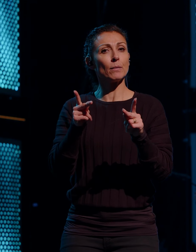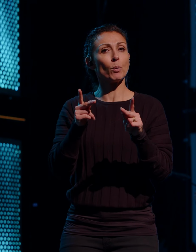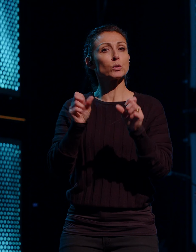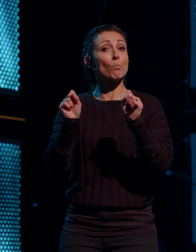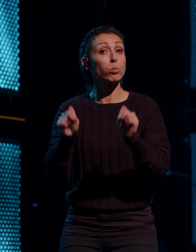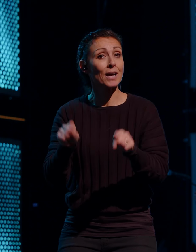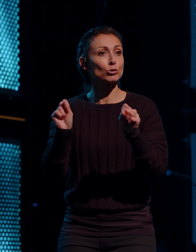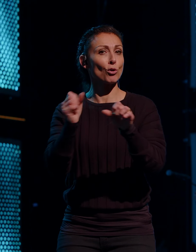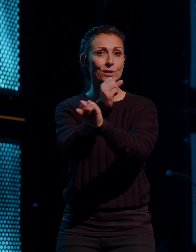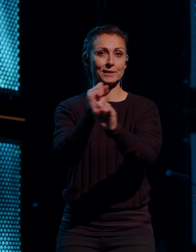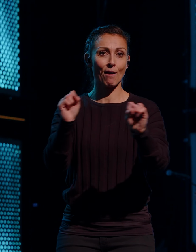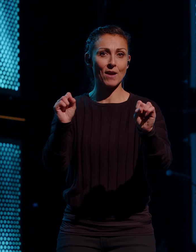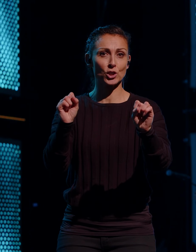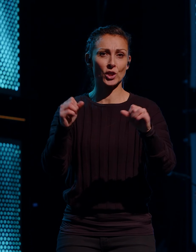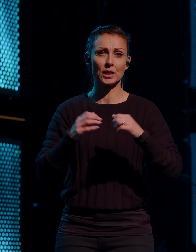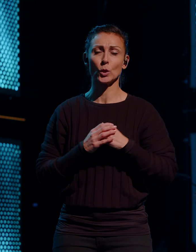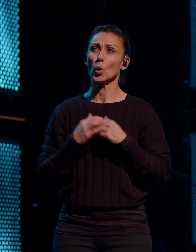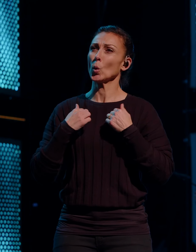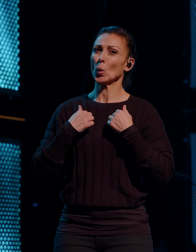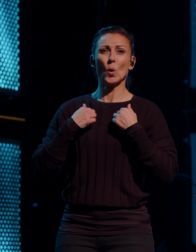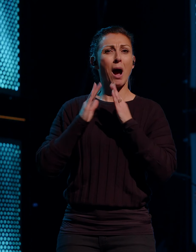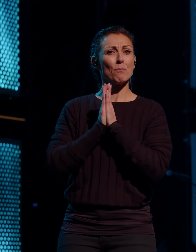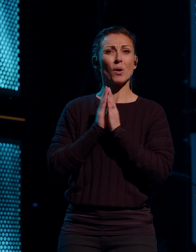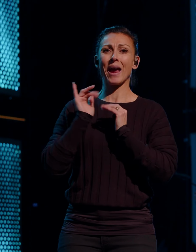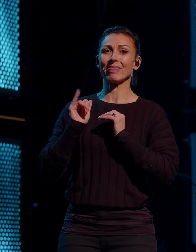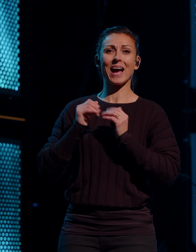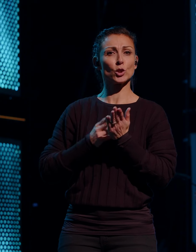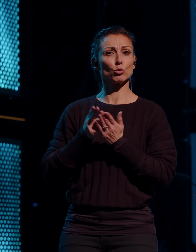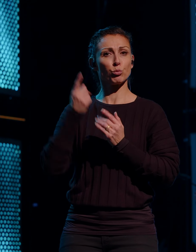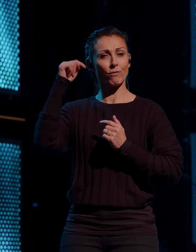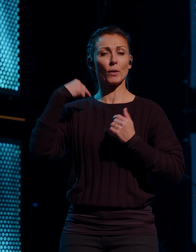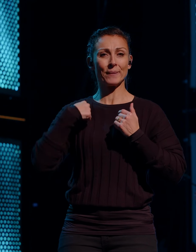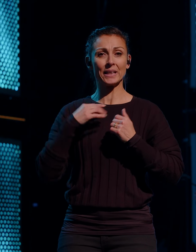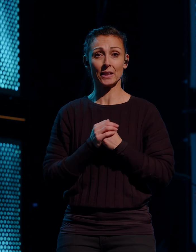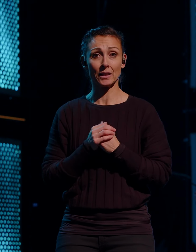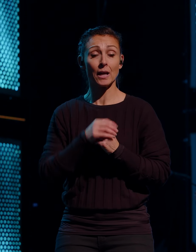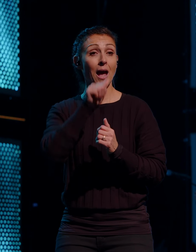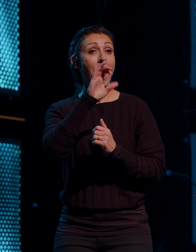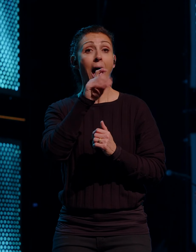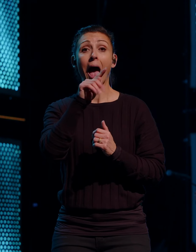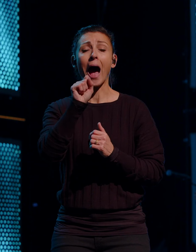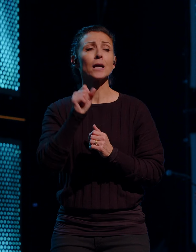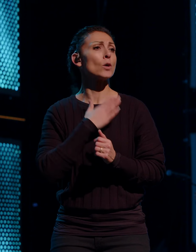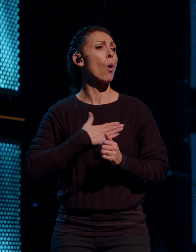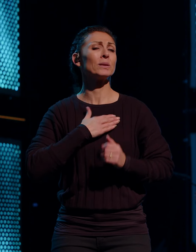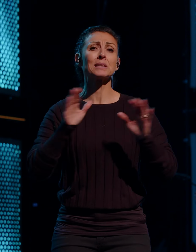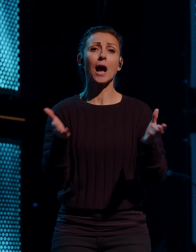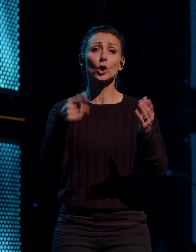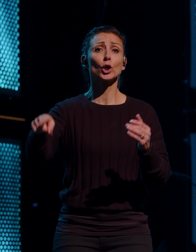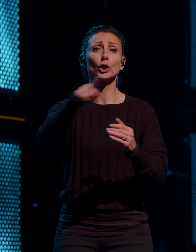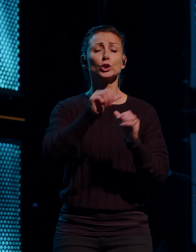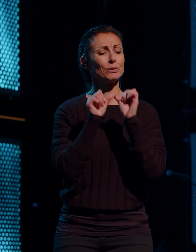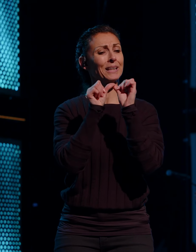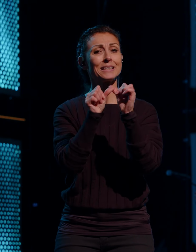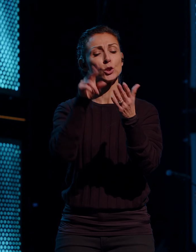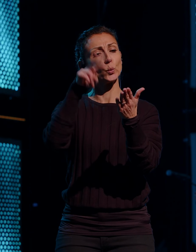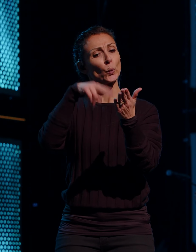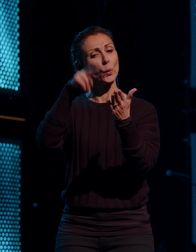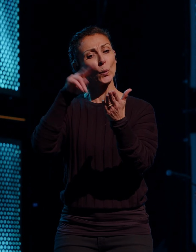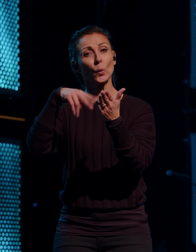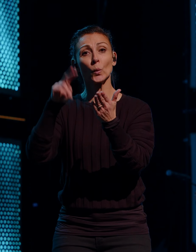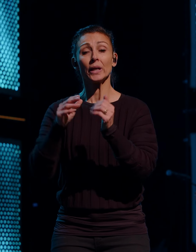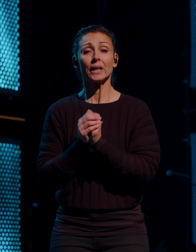is a picture of how God built his church. If you want to start reading Acts, Acts is fantastic. There's more conversions in Acts than any other book of the Bible.